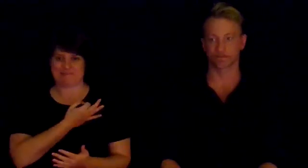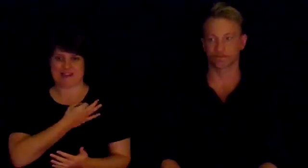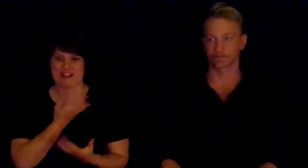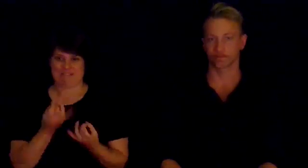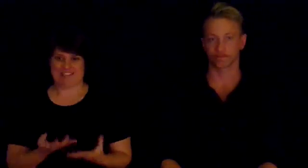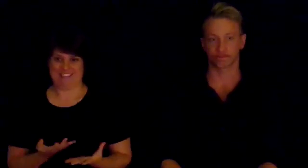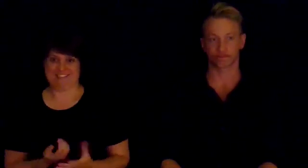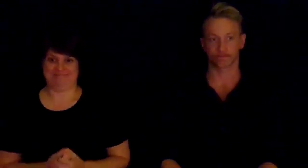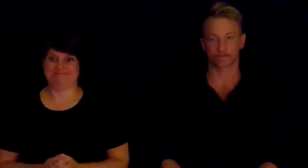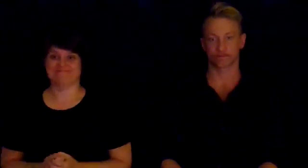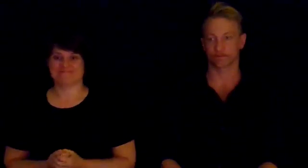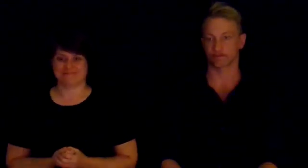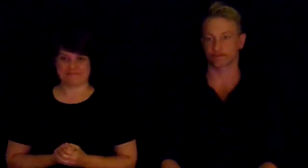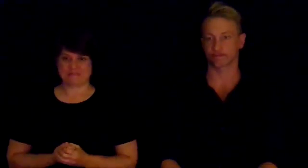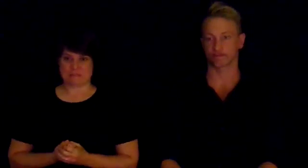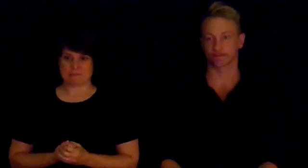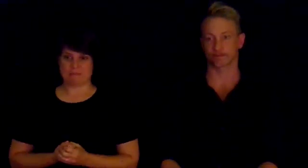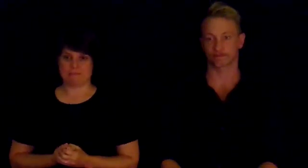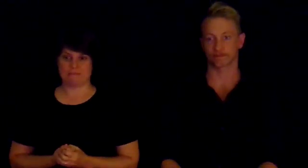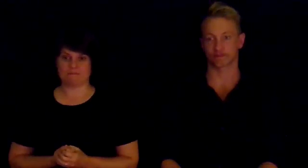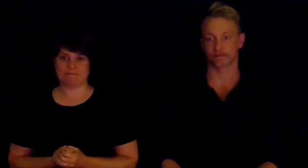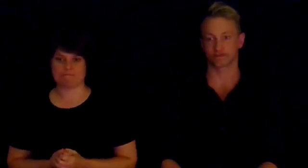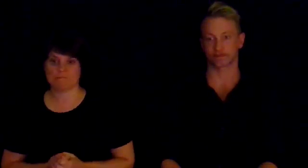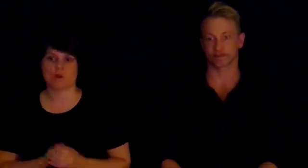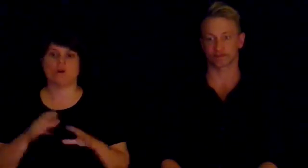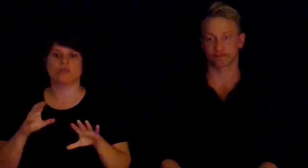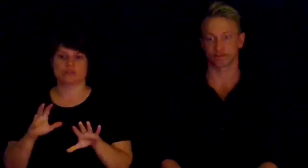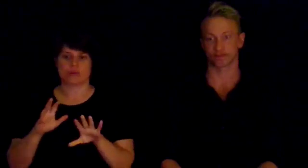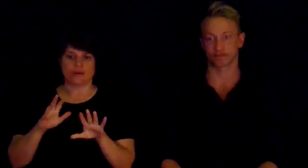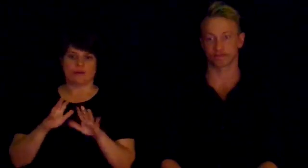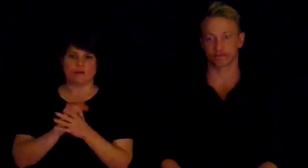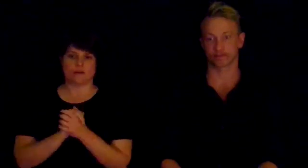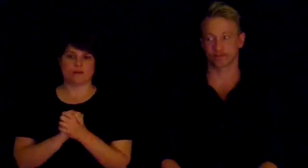Screen. So, and mute Karen again, Craig.